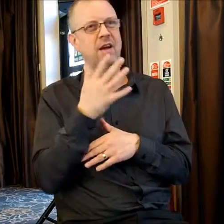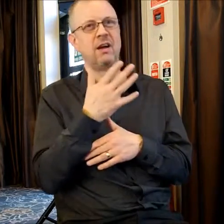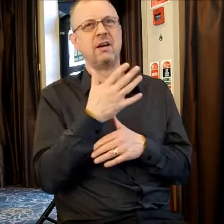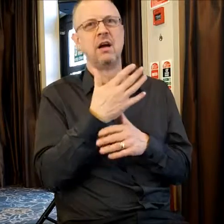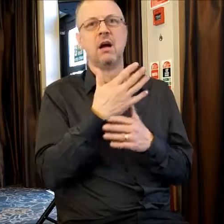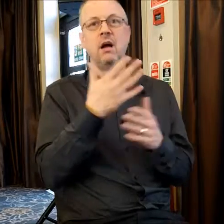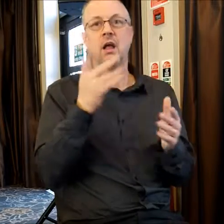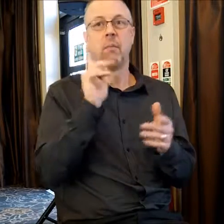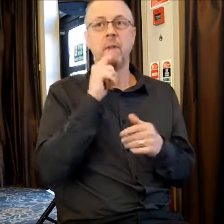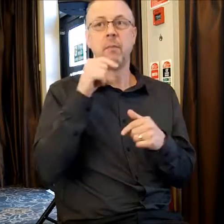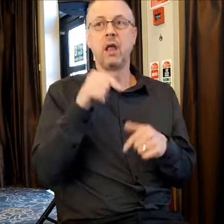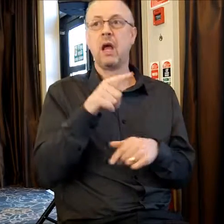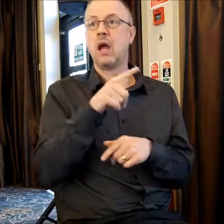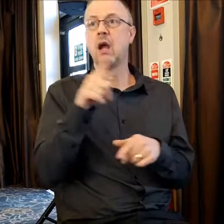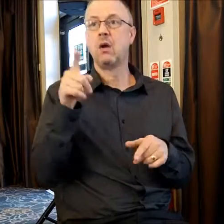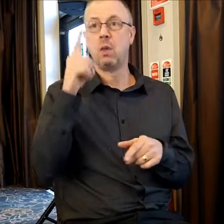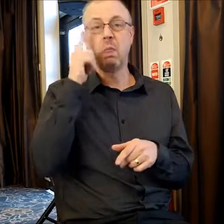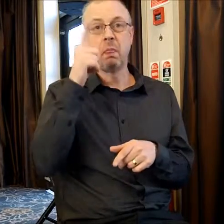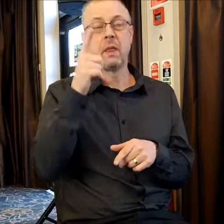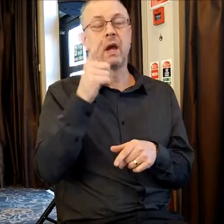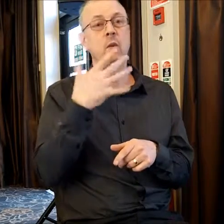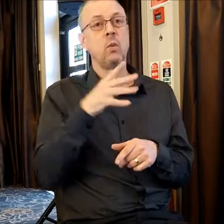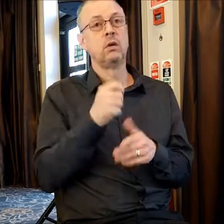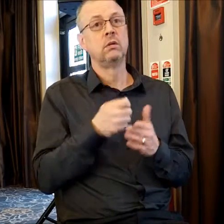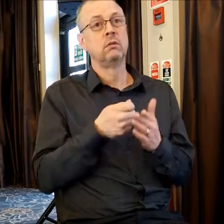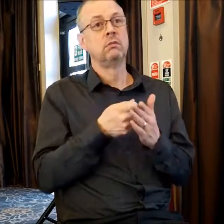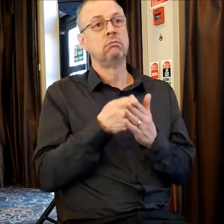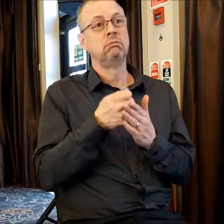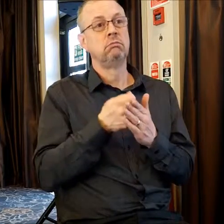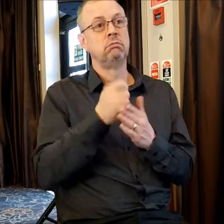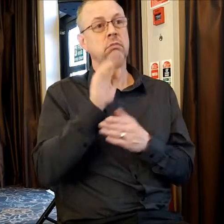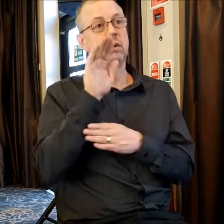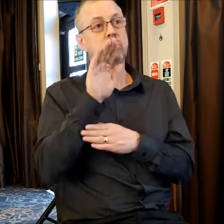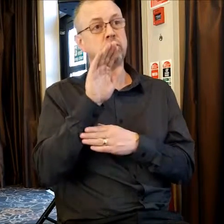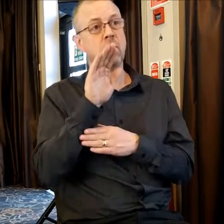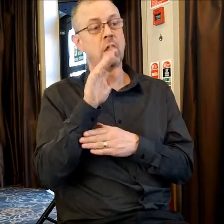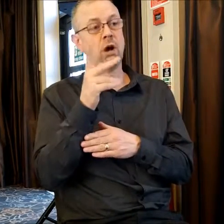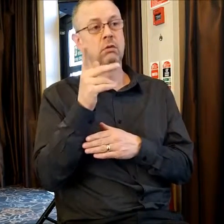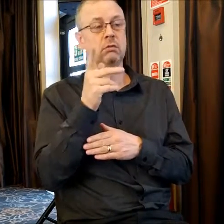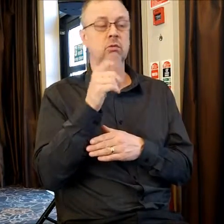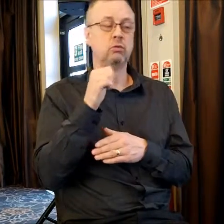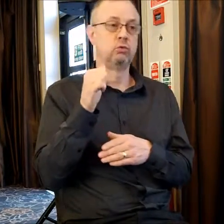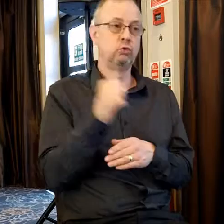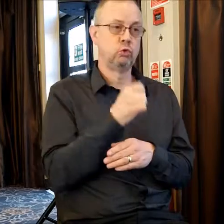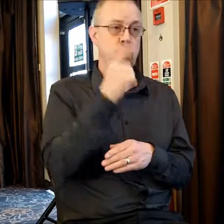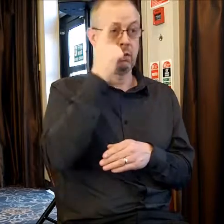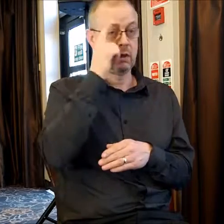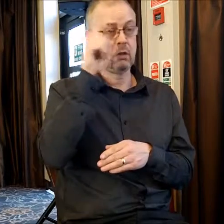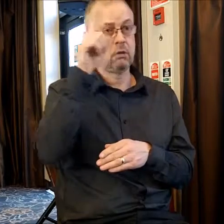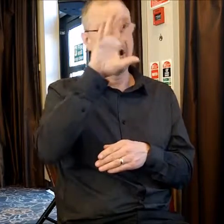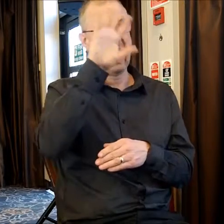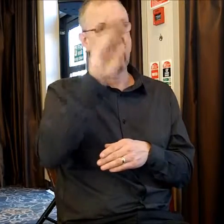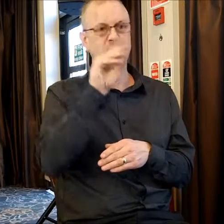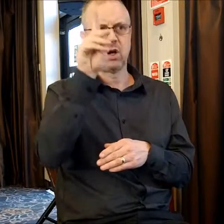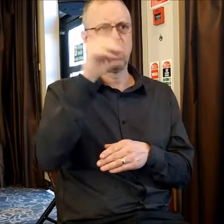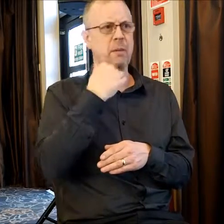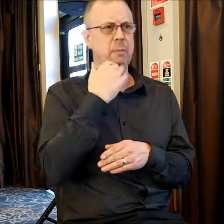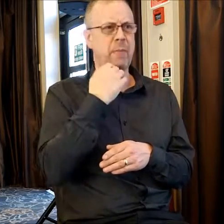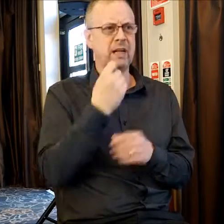room who's maybe thinking about it and they're not sure, but certainly I would say there's a huge amount of opportunity. And